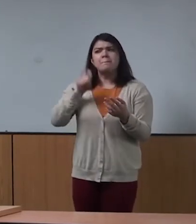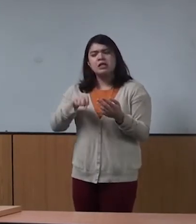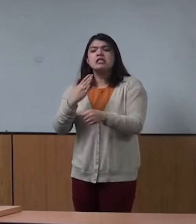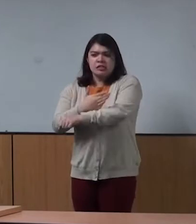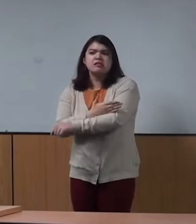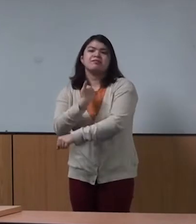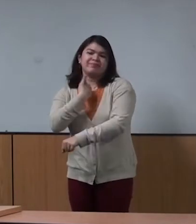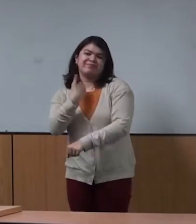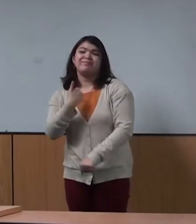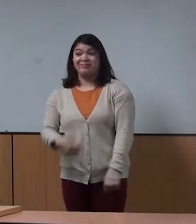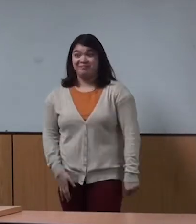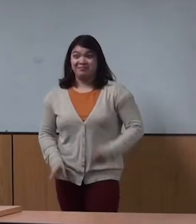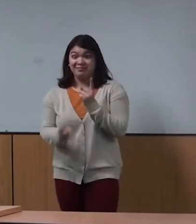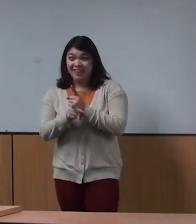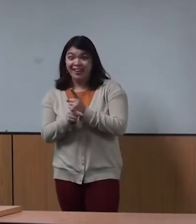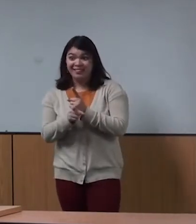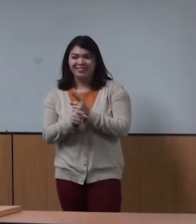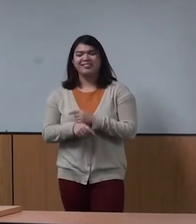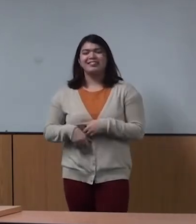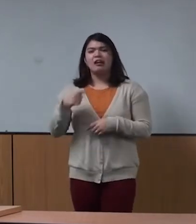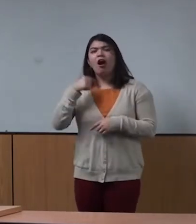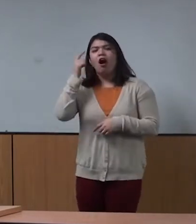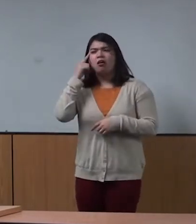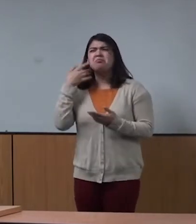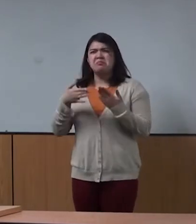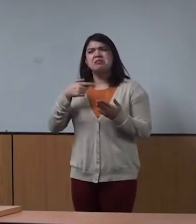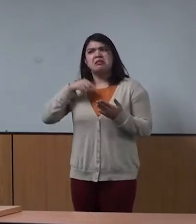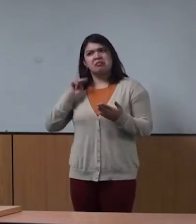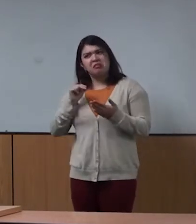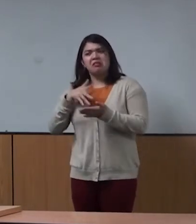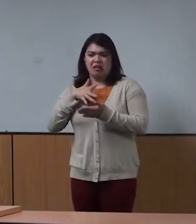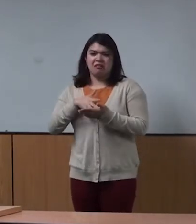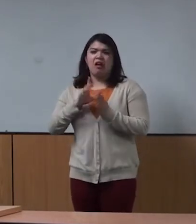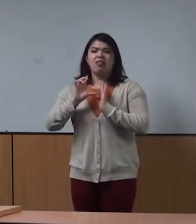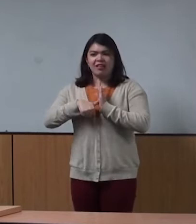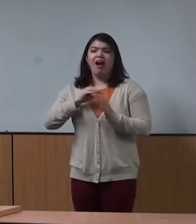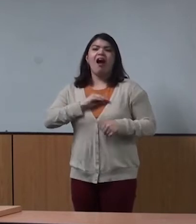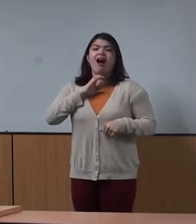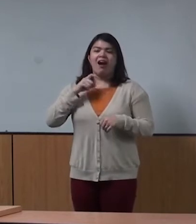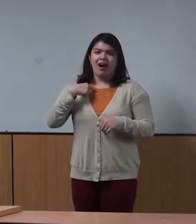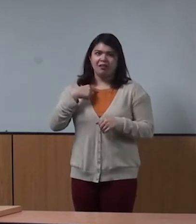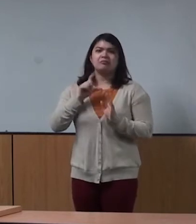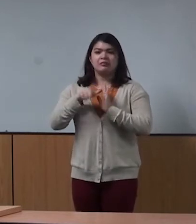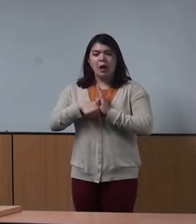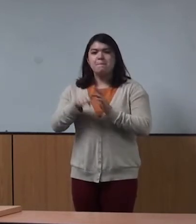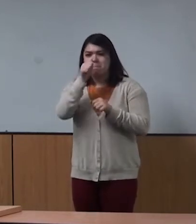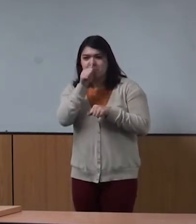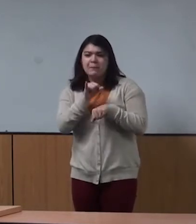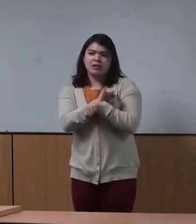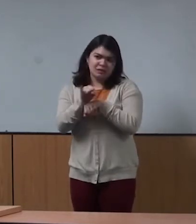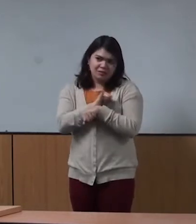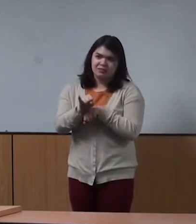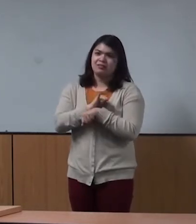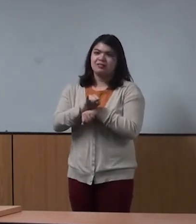he or she needs to improve more, he or she needs to study more, So he is being directed to